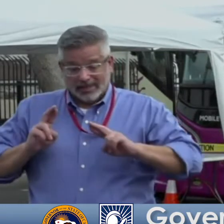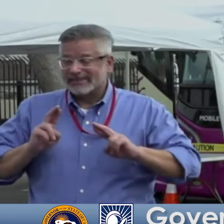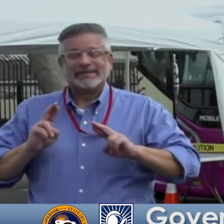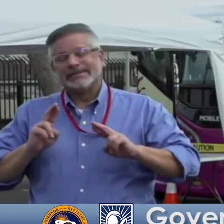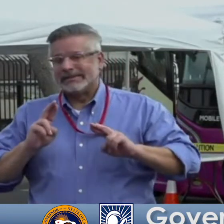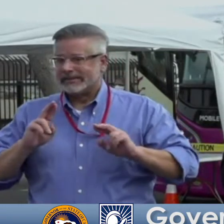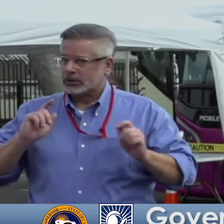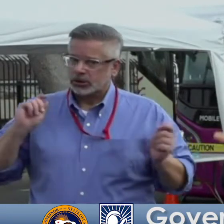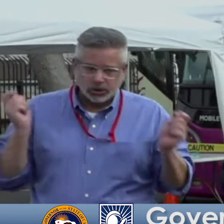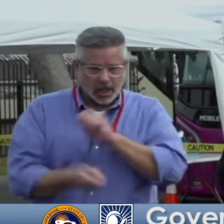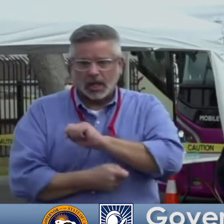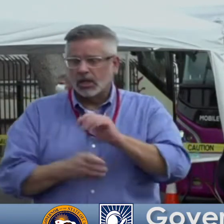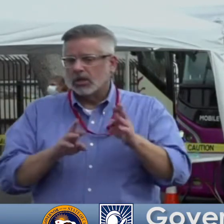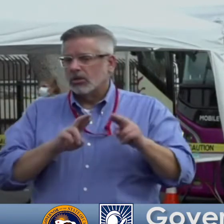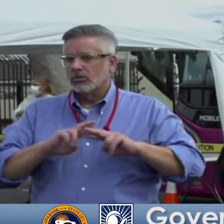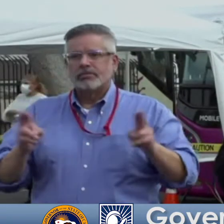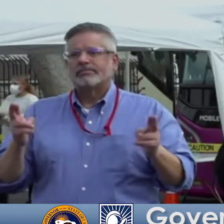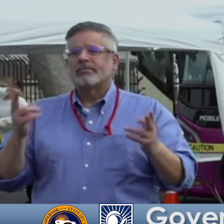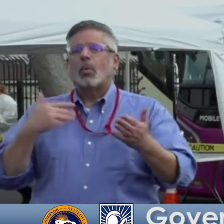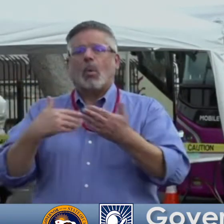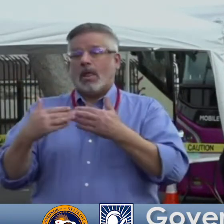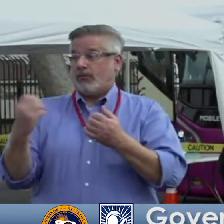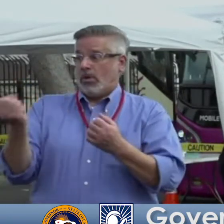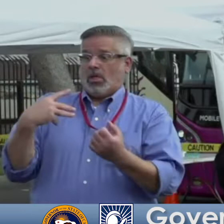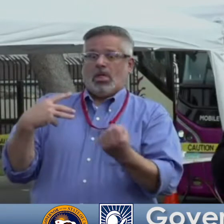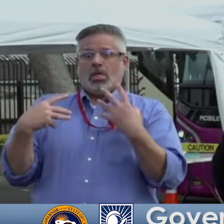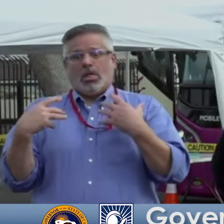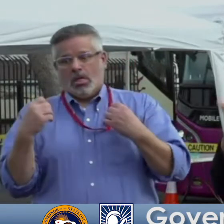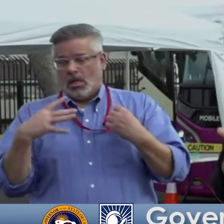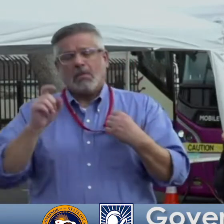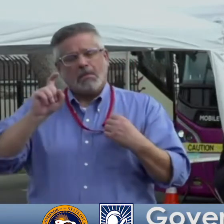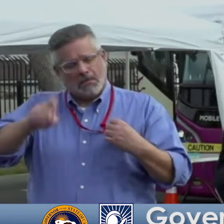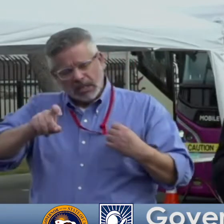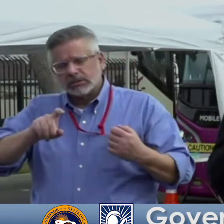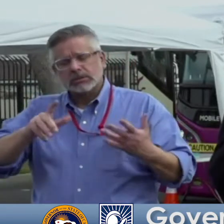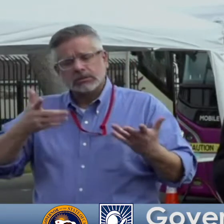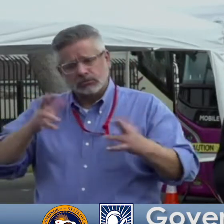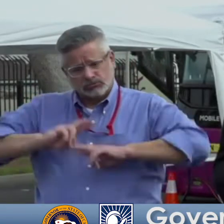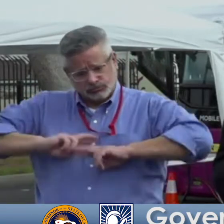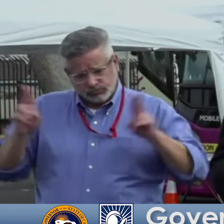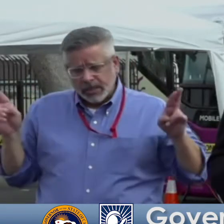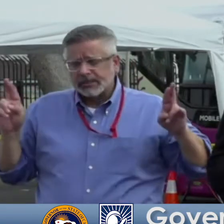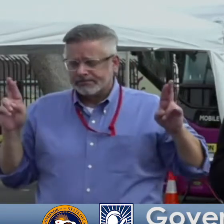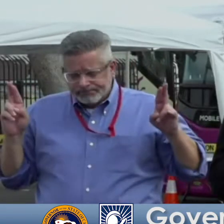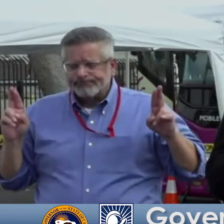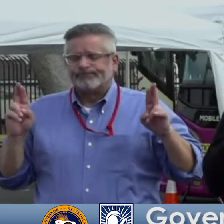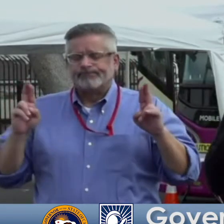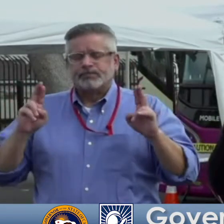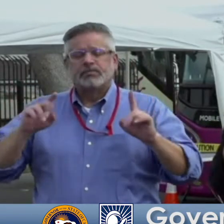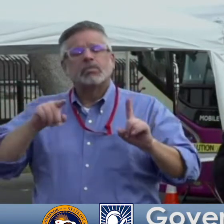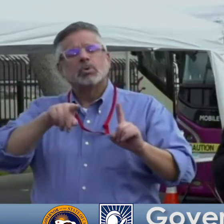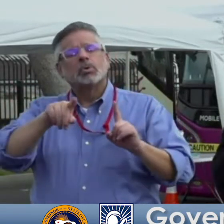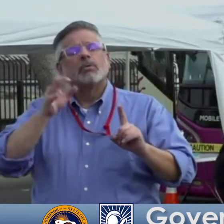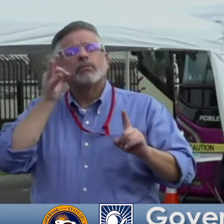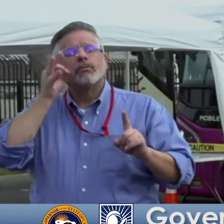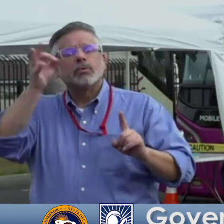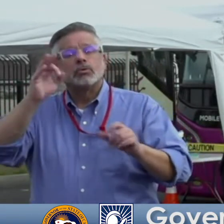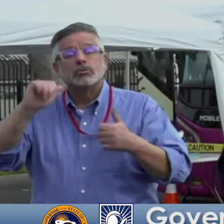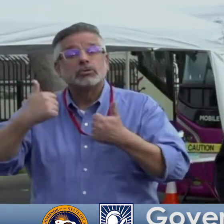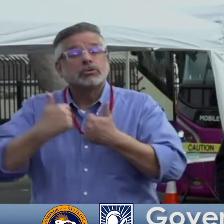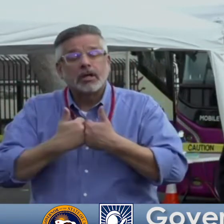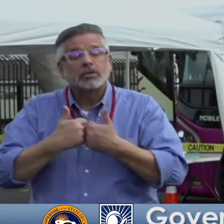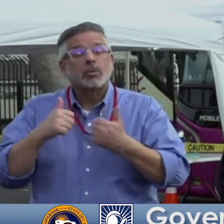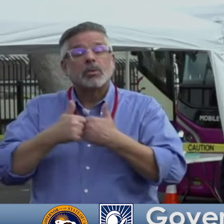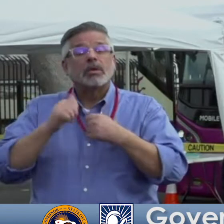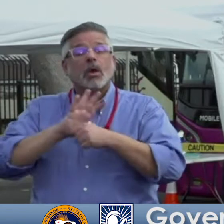keep doing that no matter what it throws our way. But yes, we hope as we get to the tail end of this surge that future challenges with